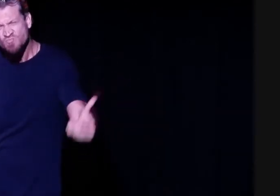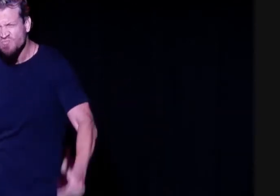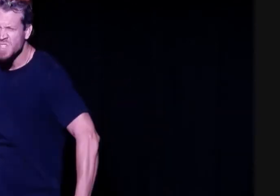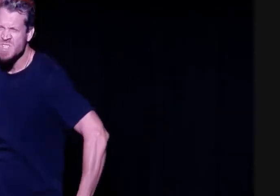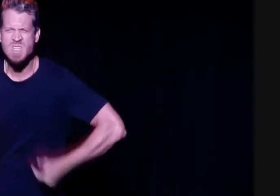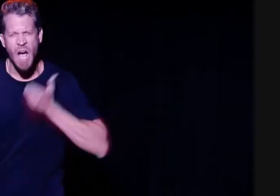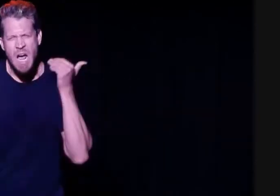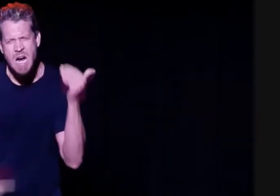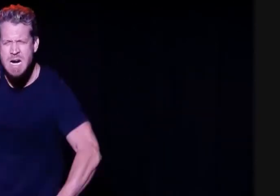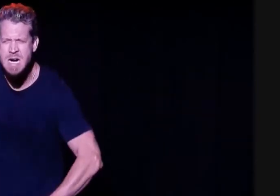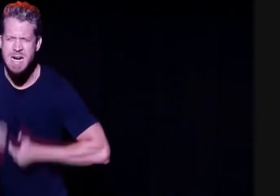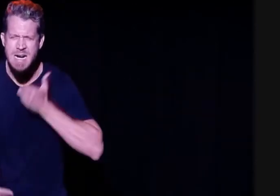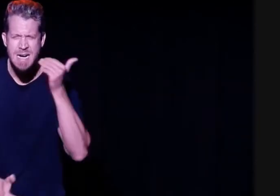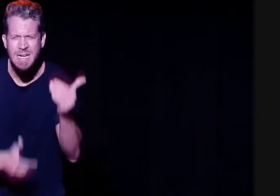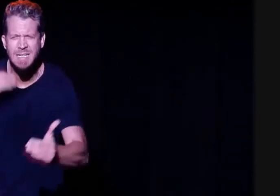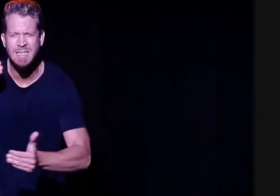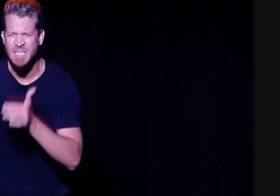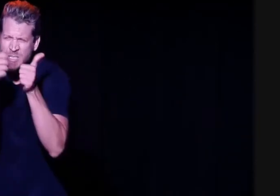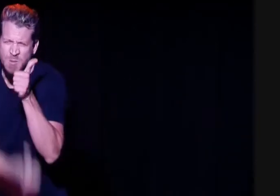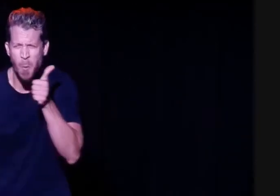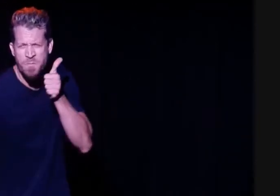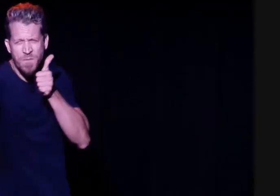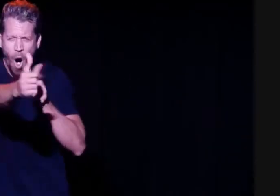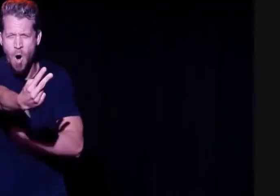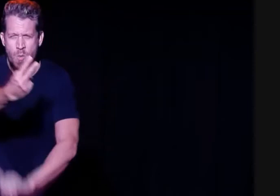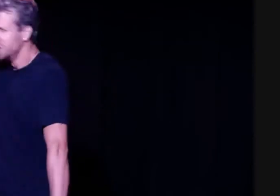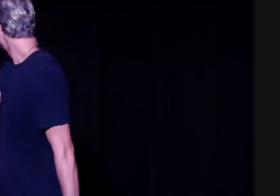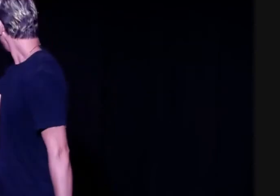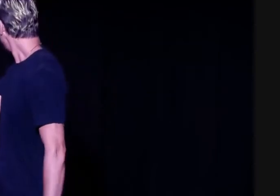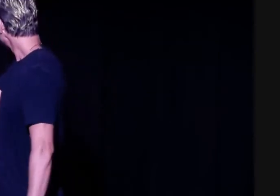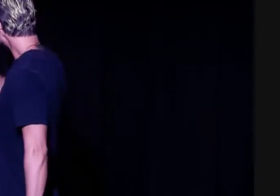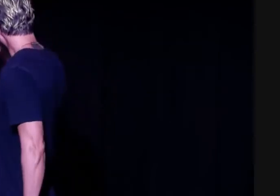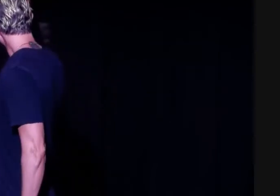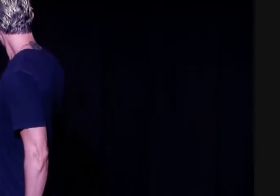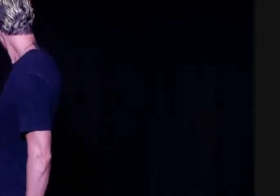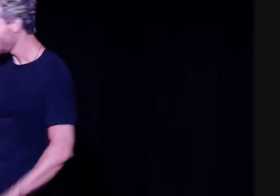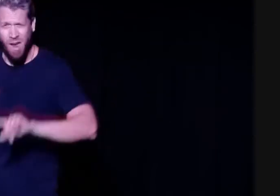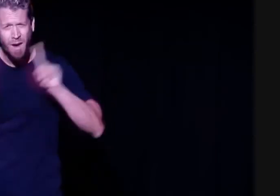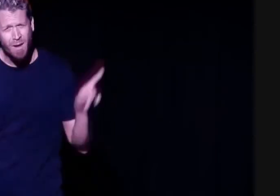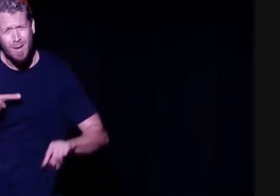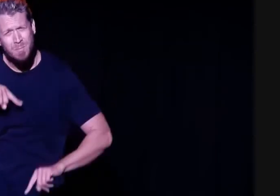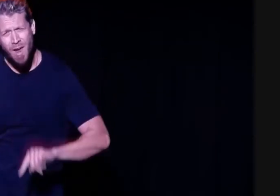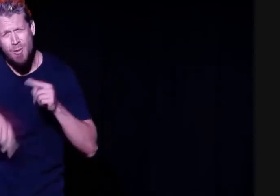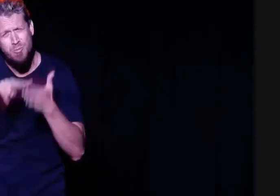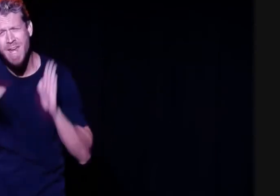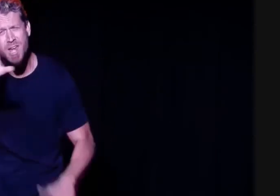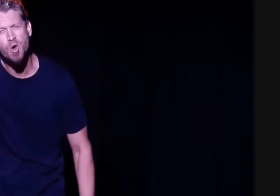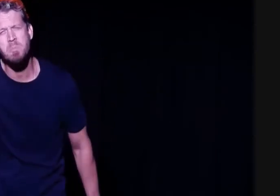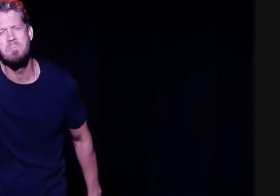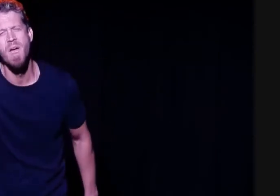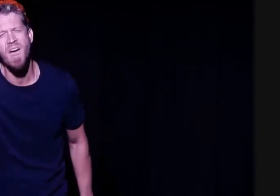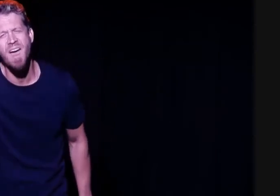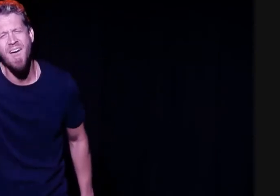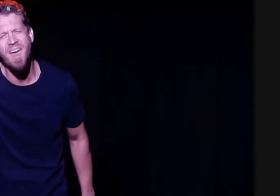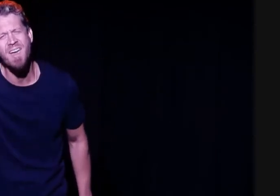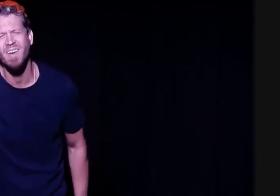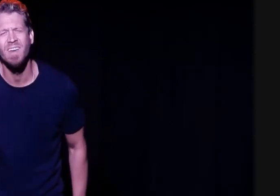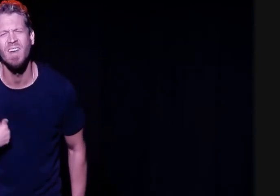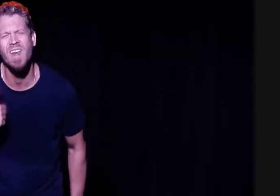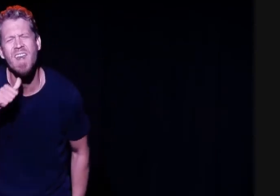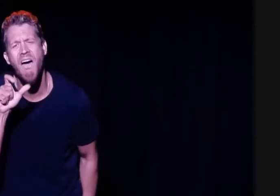Let's cross the line. So far we won't come back.